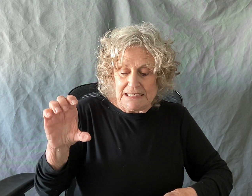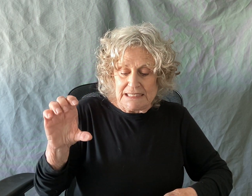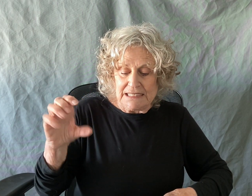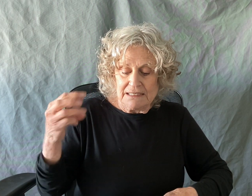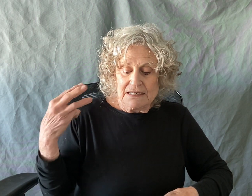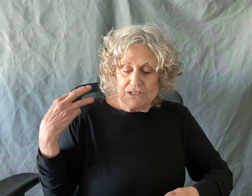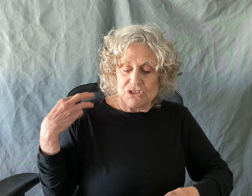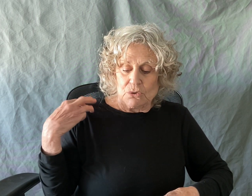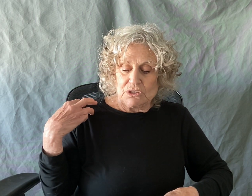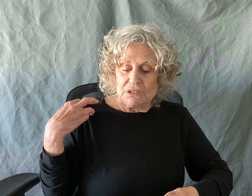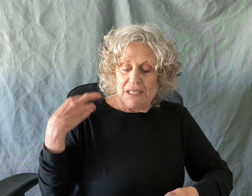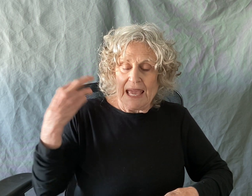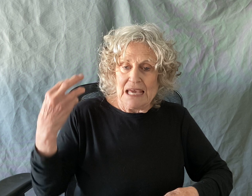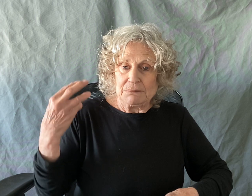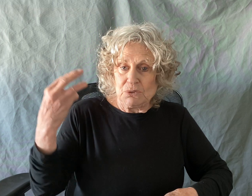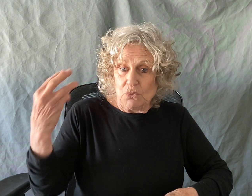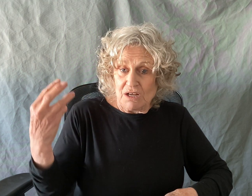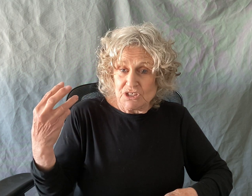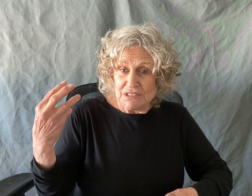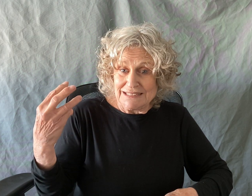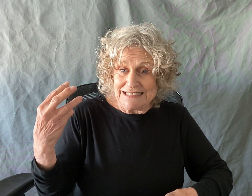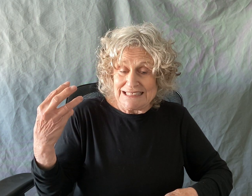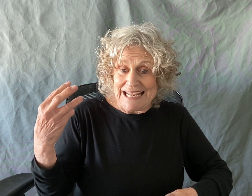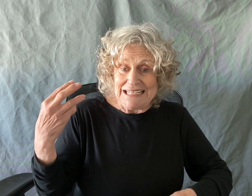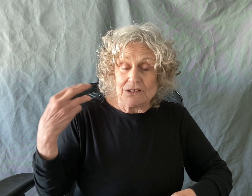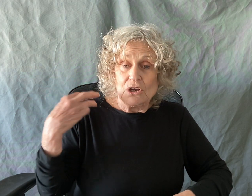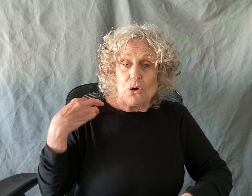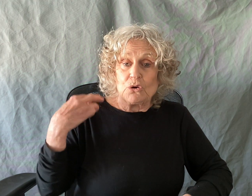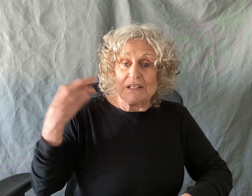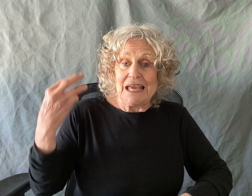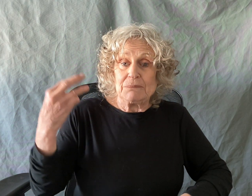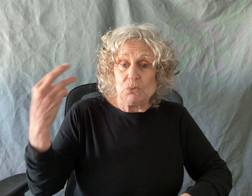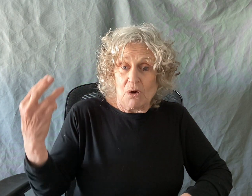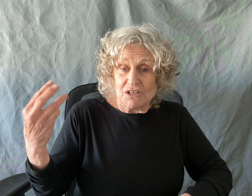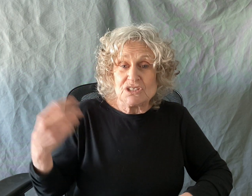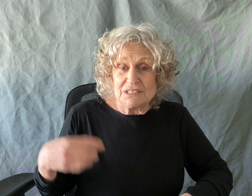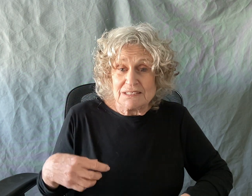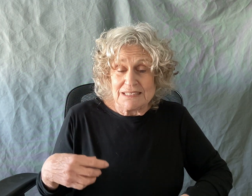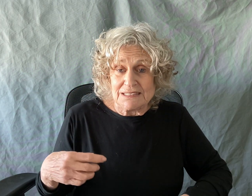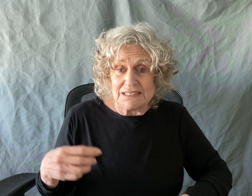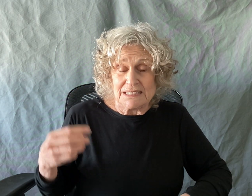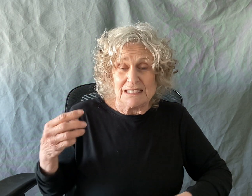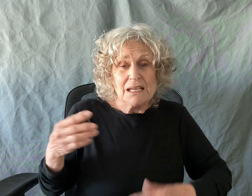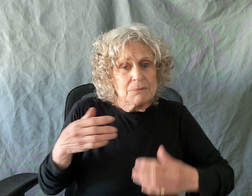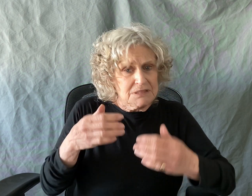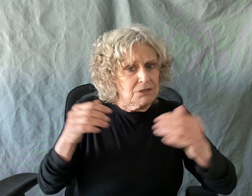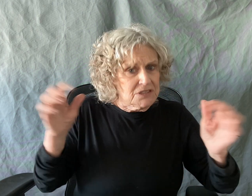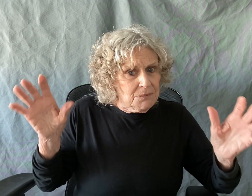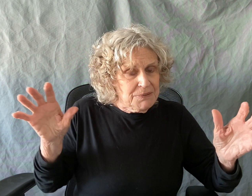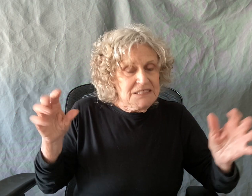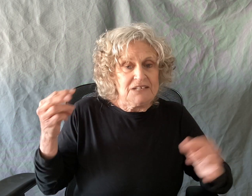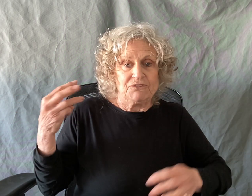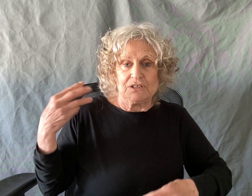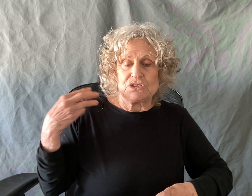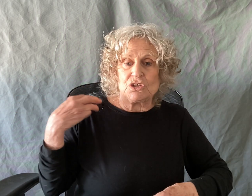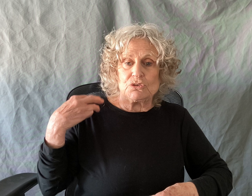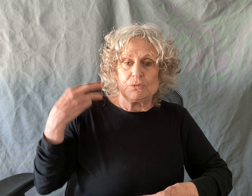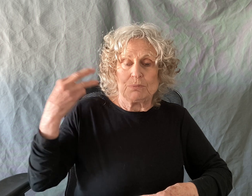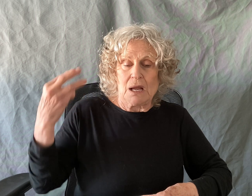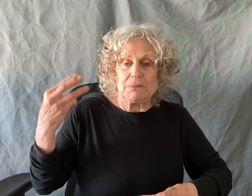D.C. So it can be Washington State or it can be Washington, D.C. But there is a big difference. So you probably